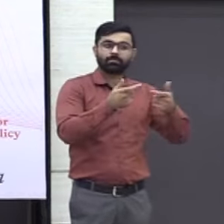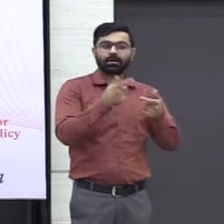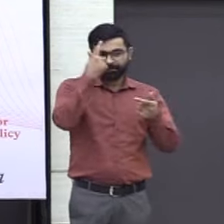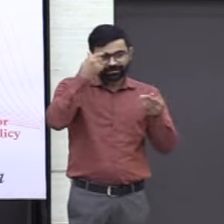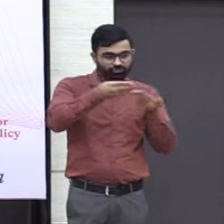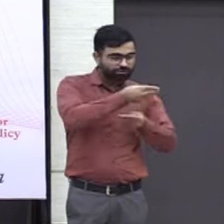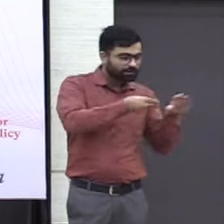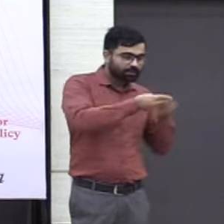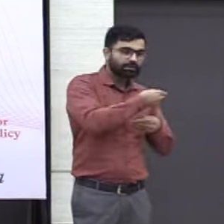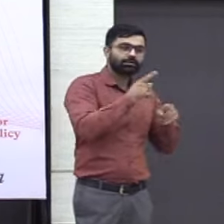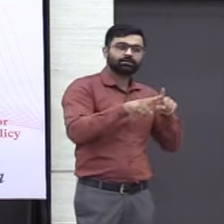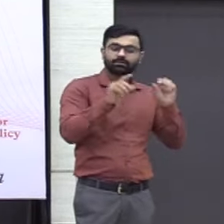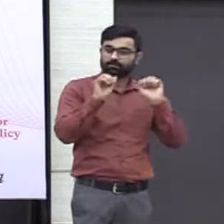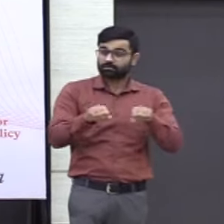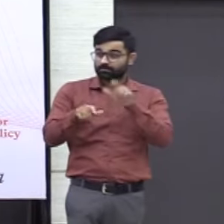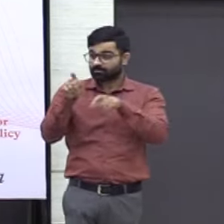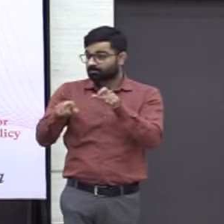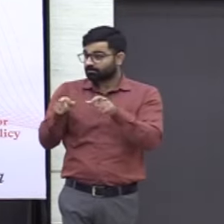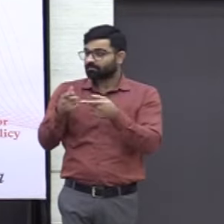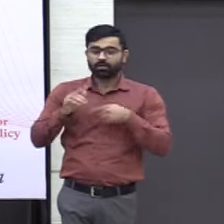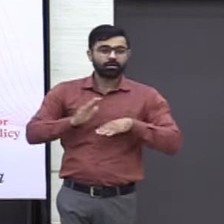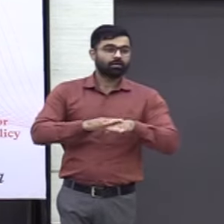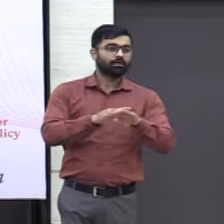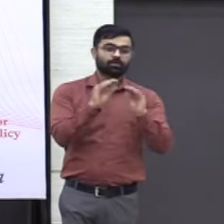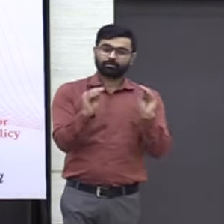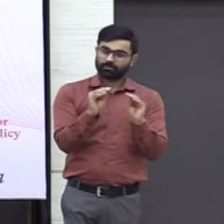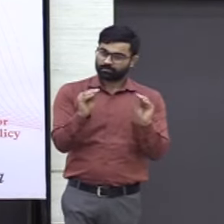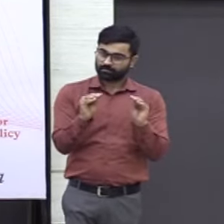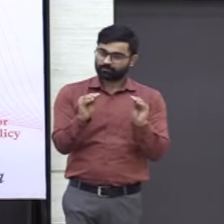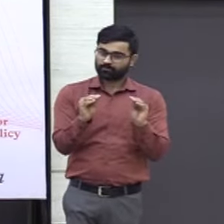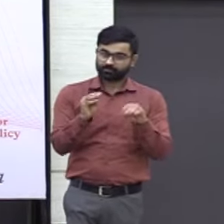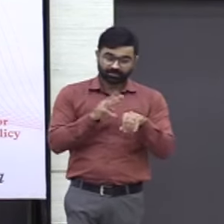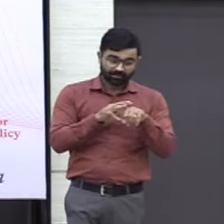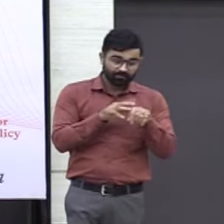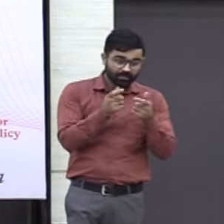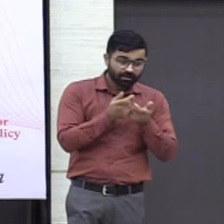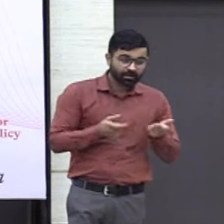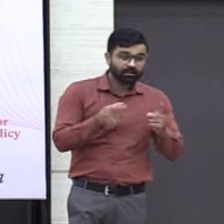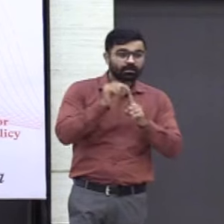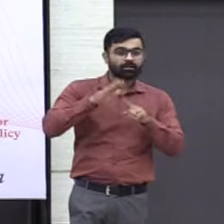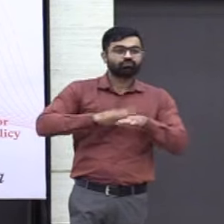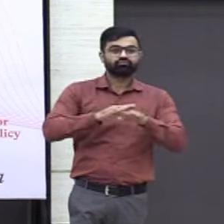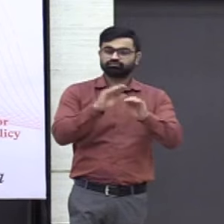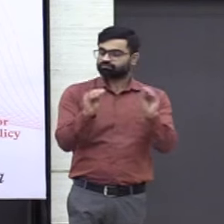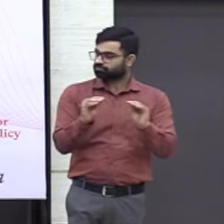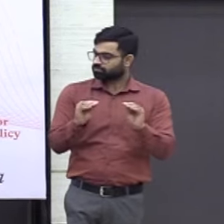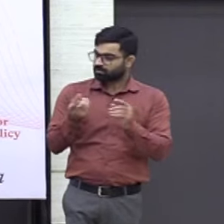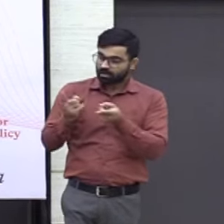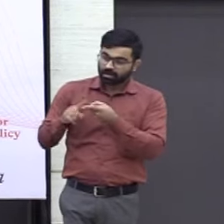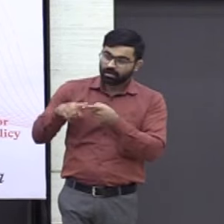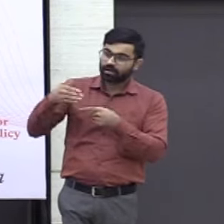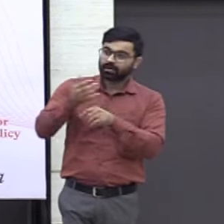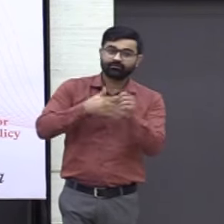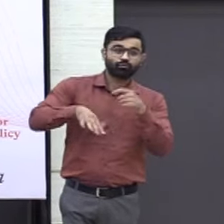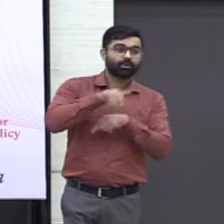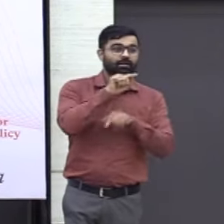laundering. So, but people are not experienced. Members of parliament are not experienced on what happens on the